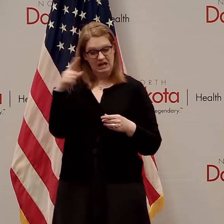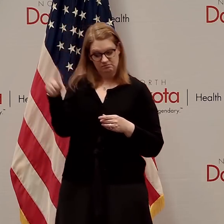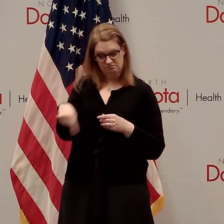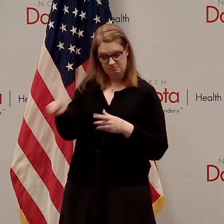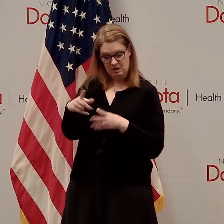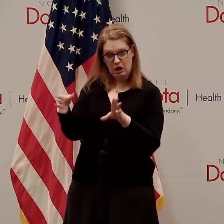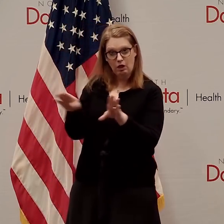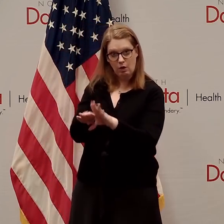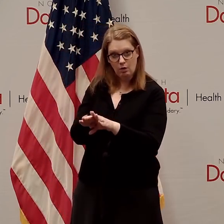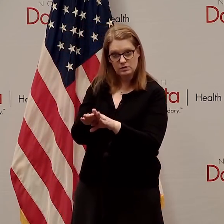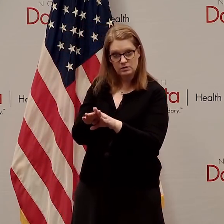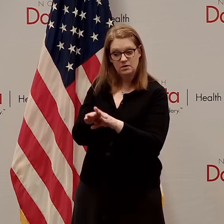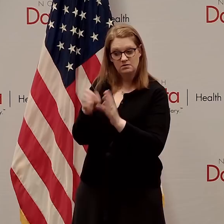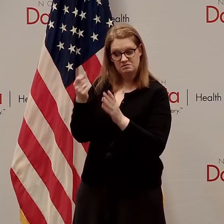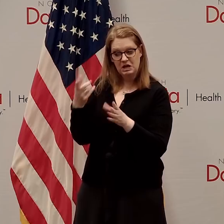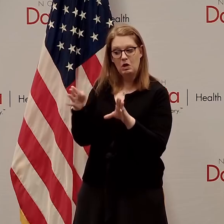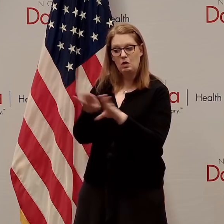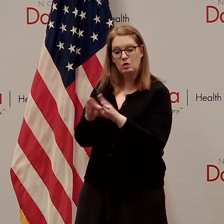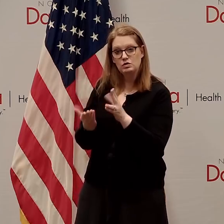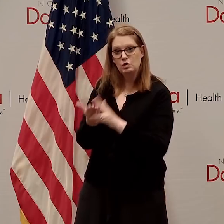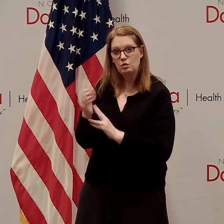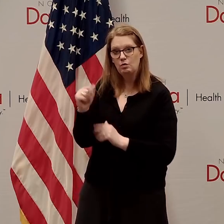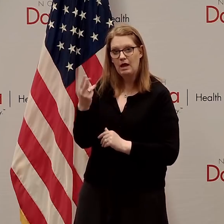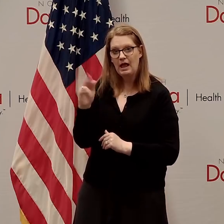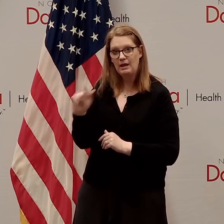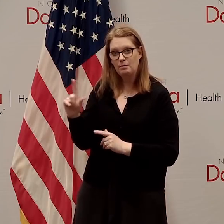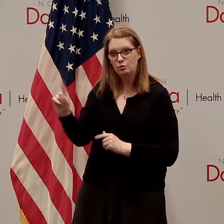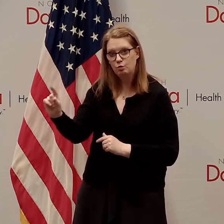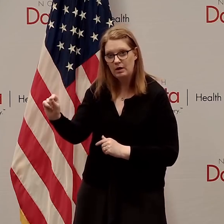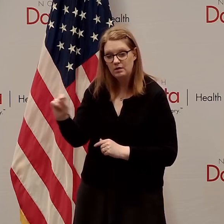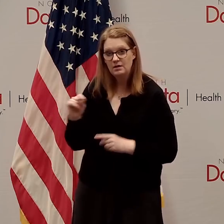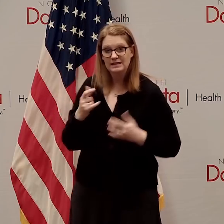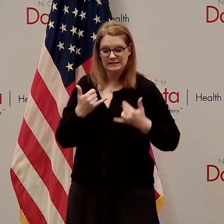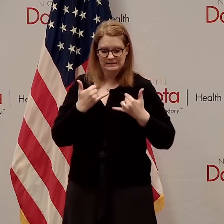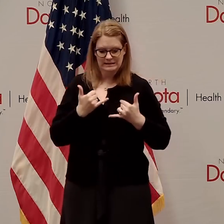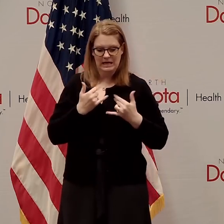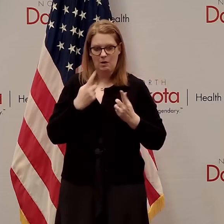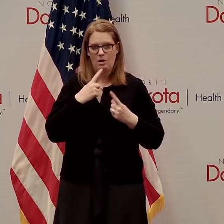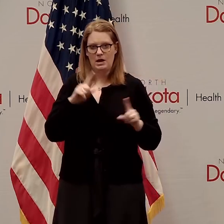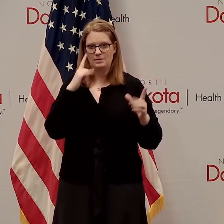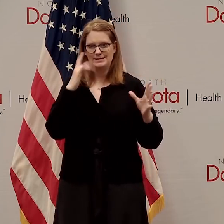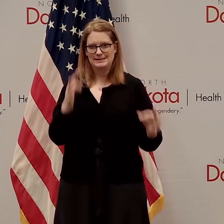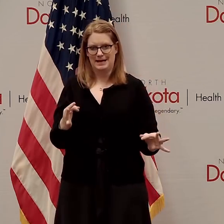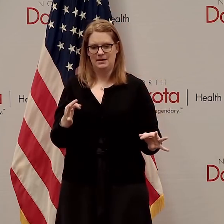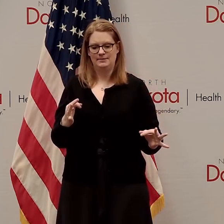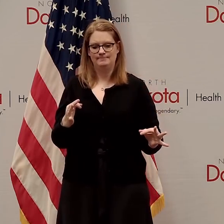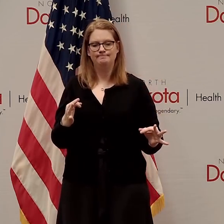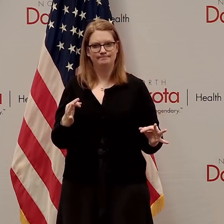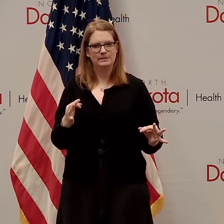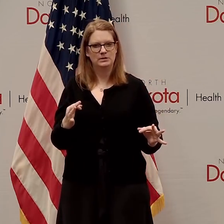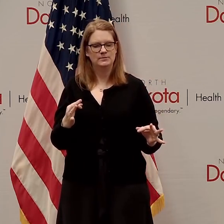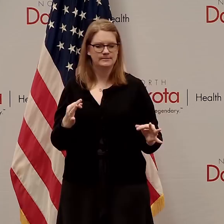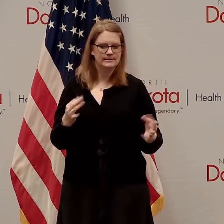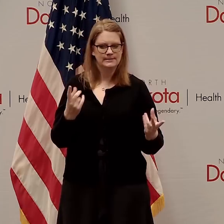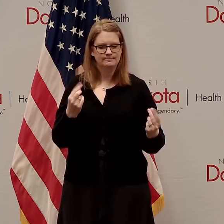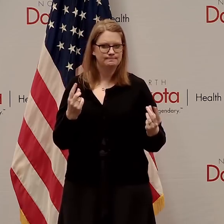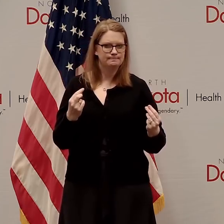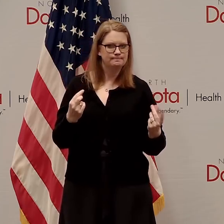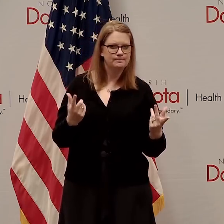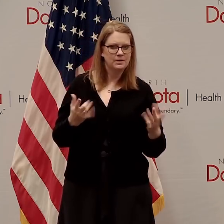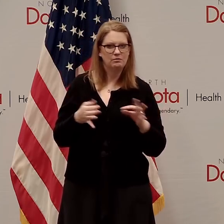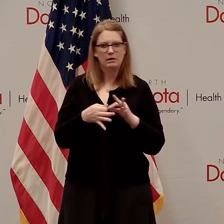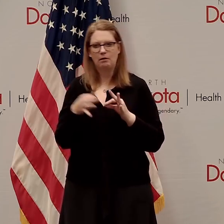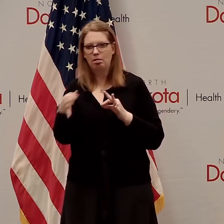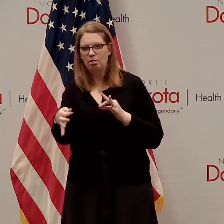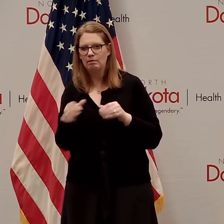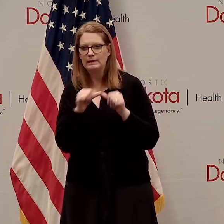close them through April 20th, but we promised that today we would announce our decision today about what we would do, whether extend or